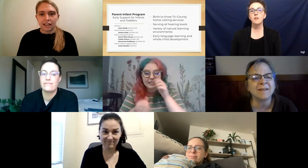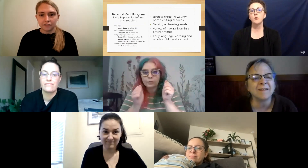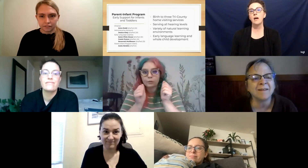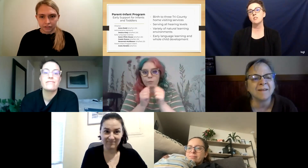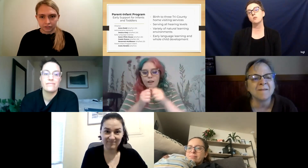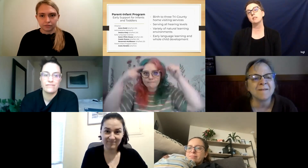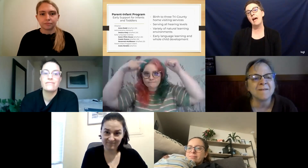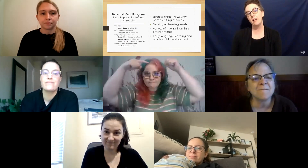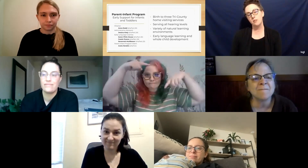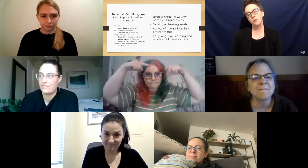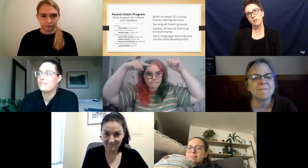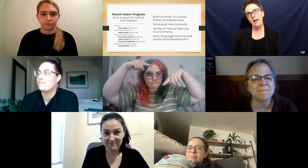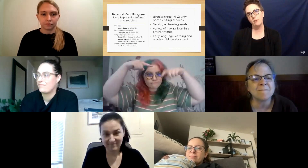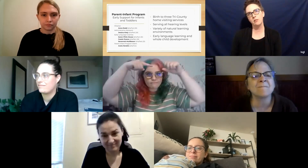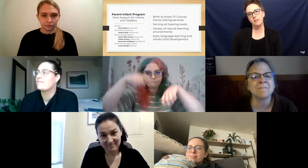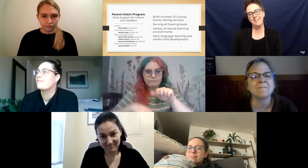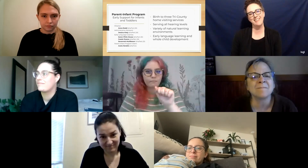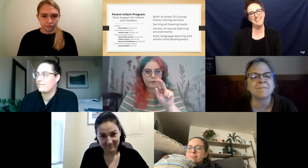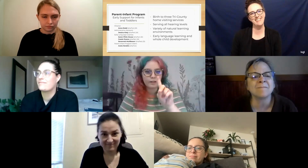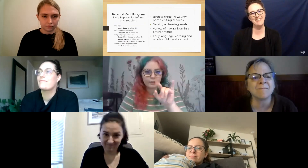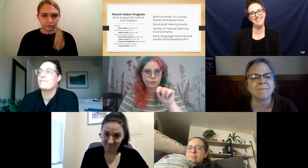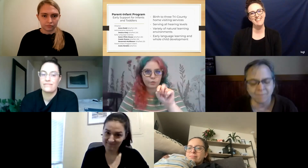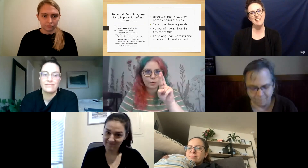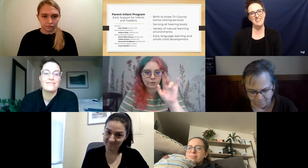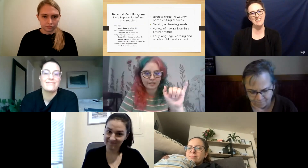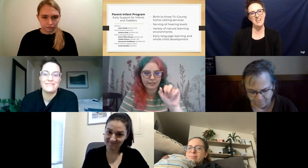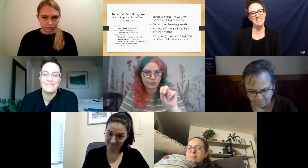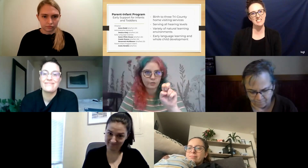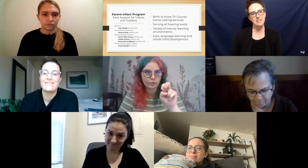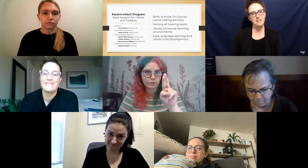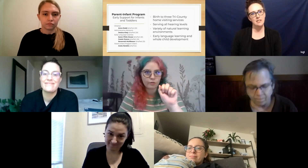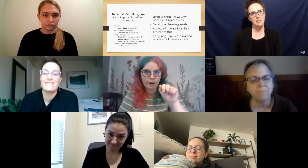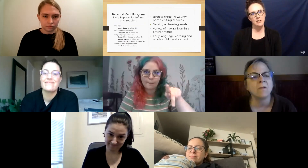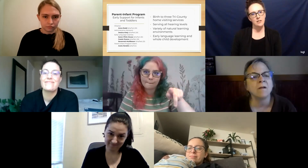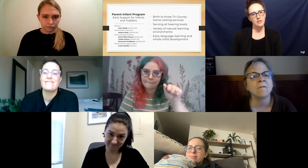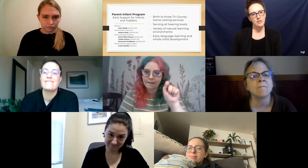someone who has unilateral hearing loss,